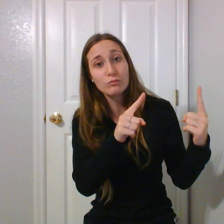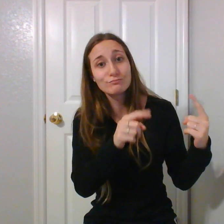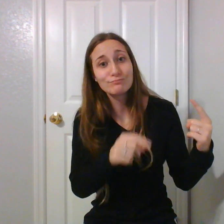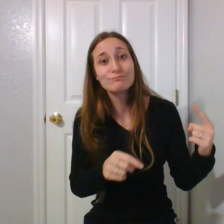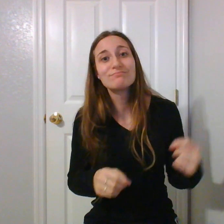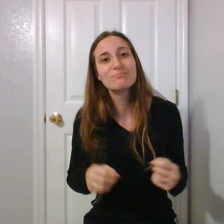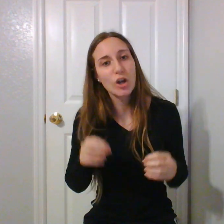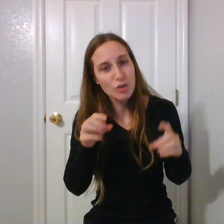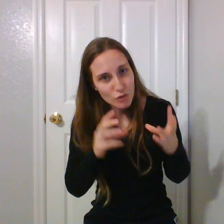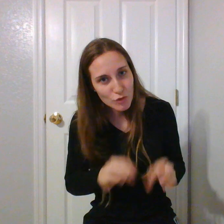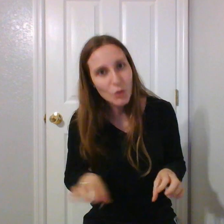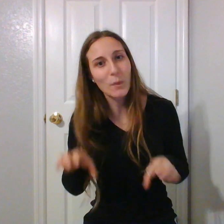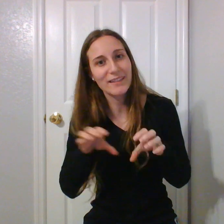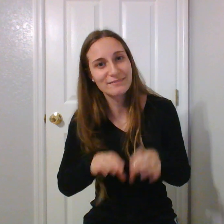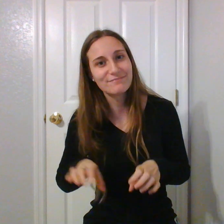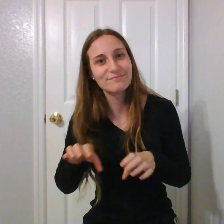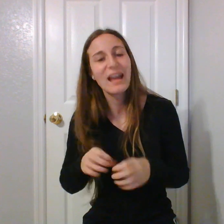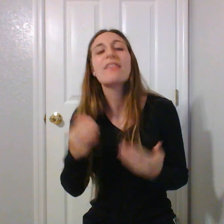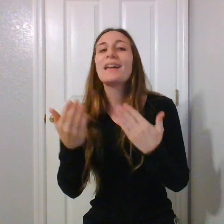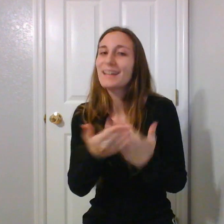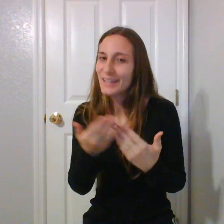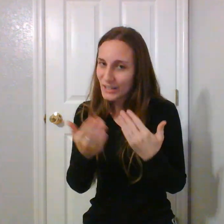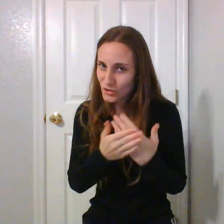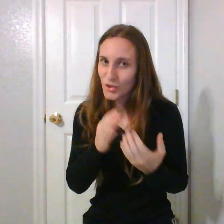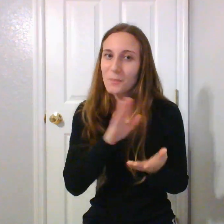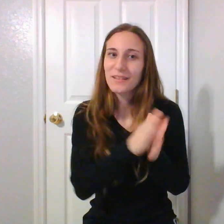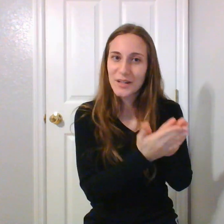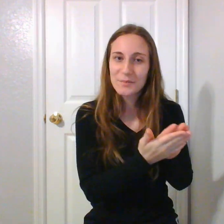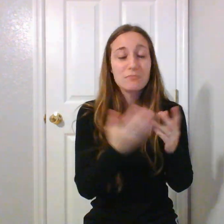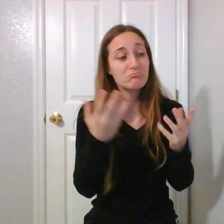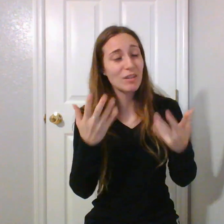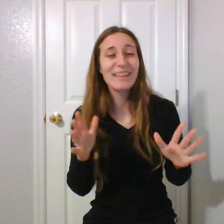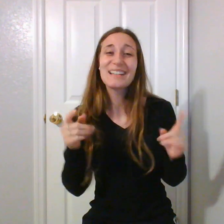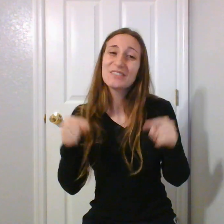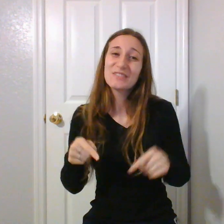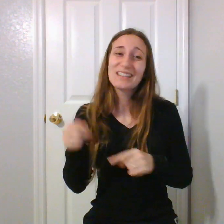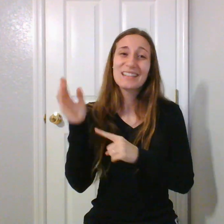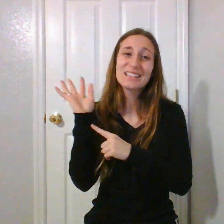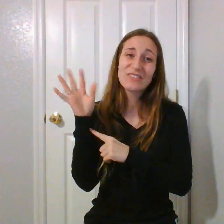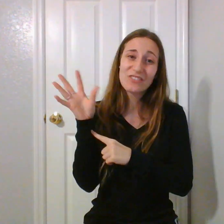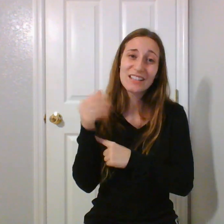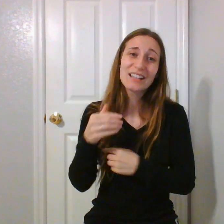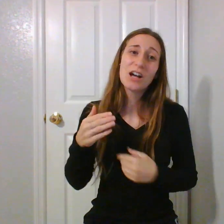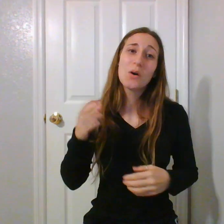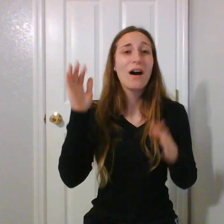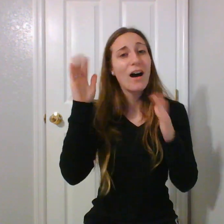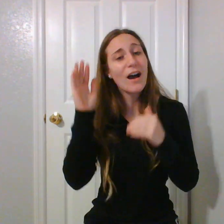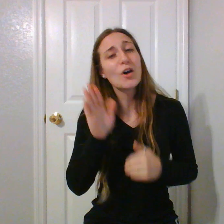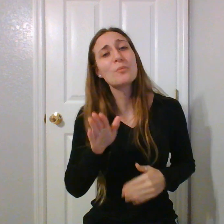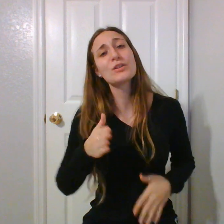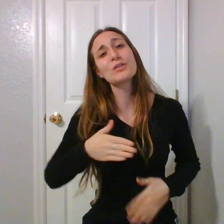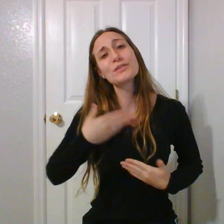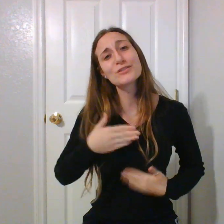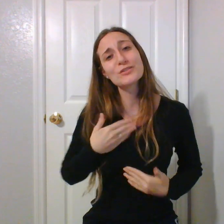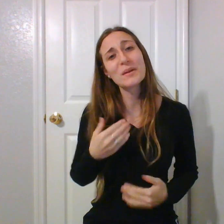and the more you do it the easier it is so that is it for this video i hope you guys enjoyed it thank you so much for watching and i will see you guys